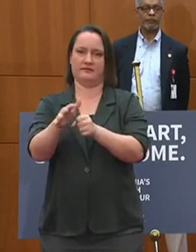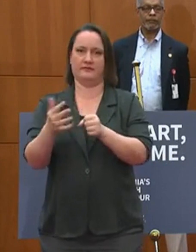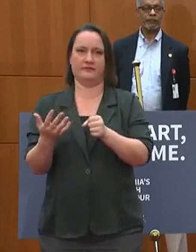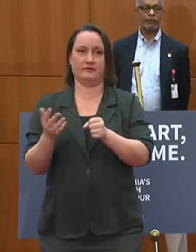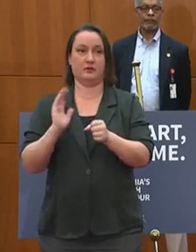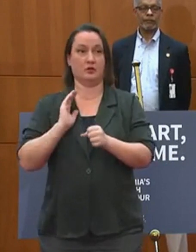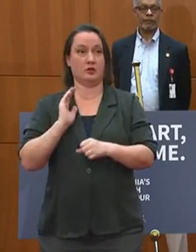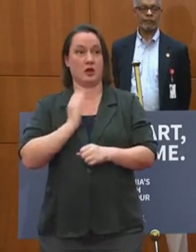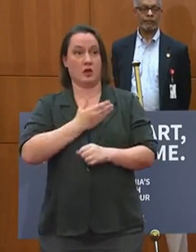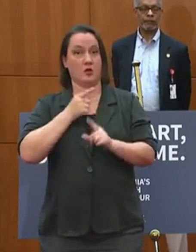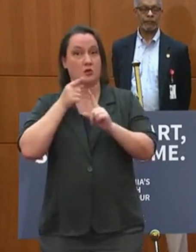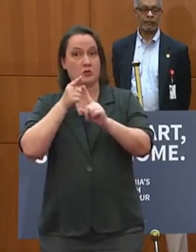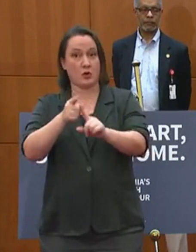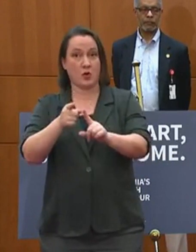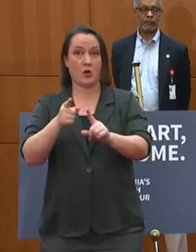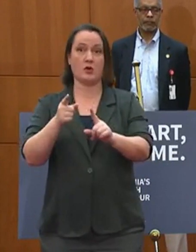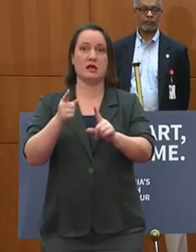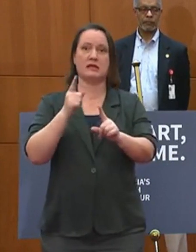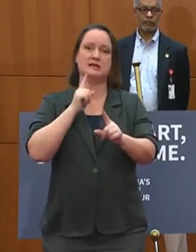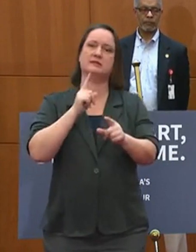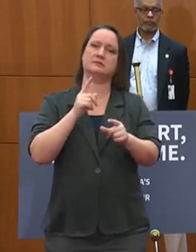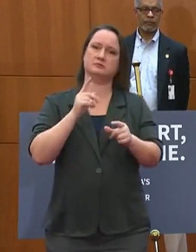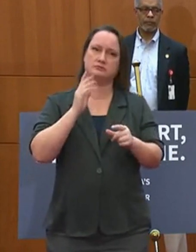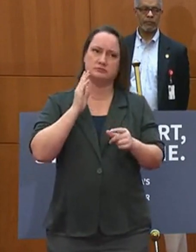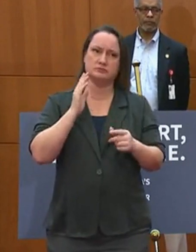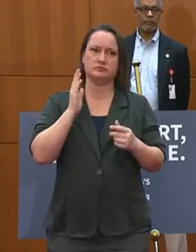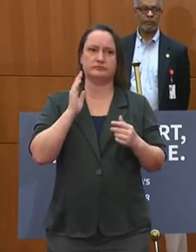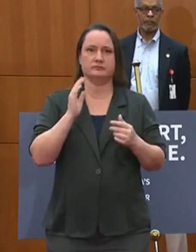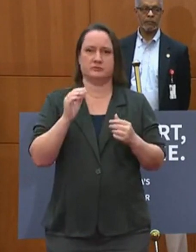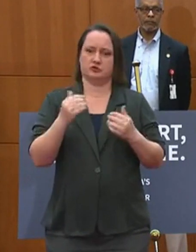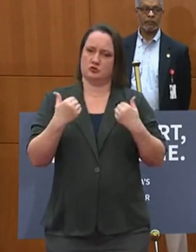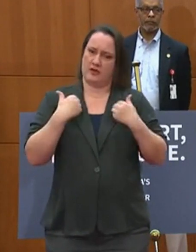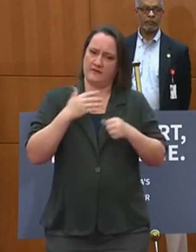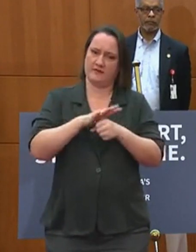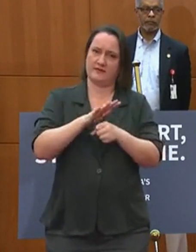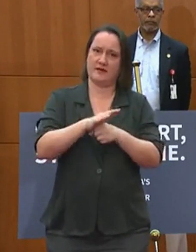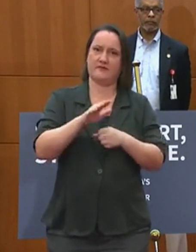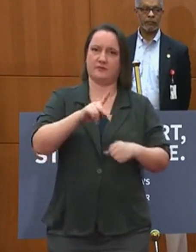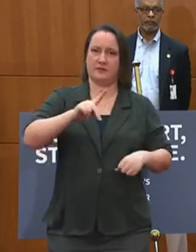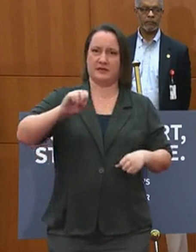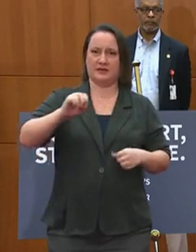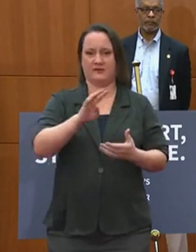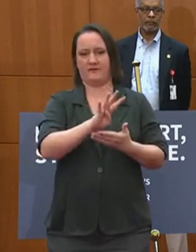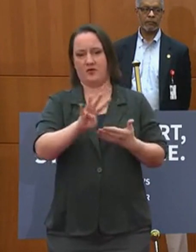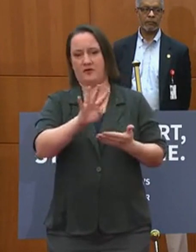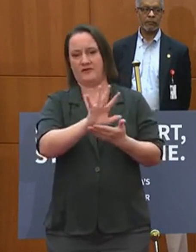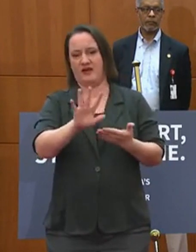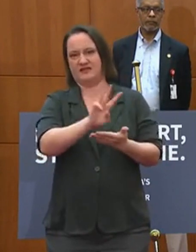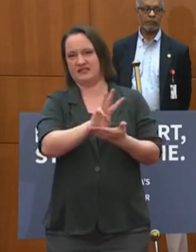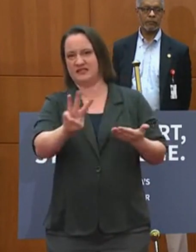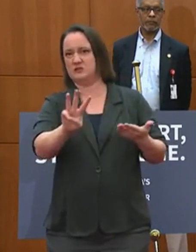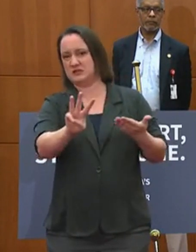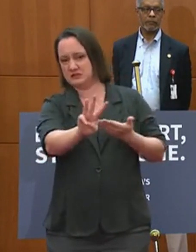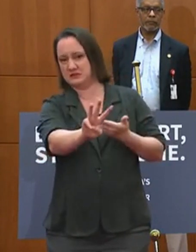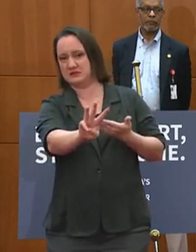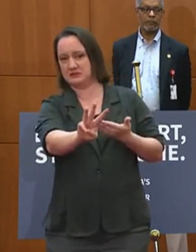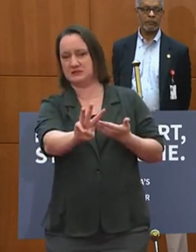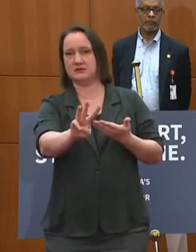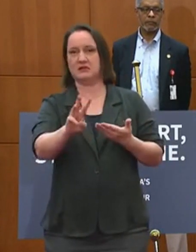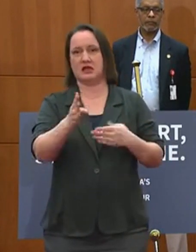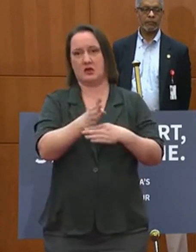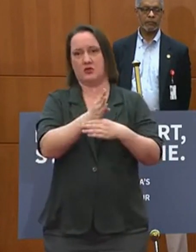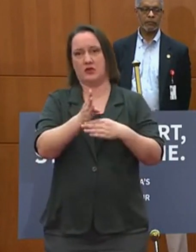no PPE constraint 4 weeks, 5 weeks, 6 weeks, that range of peak